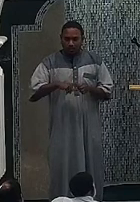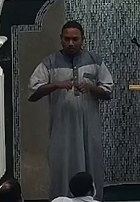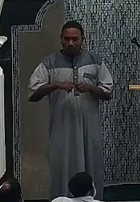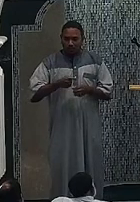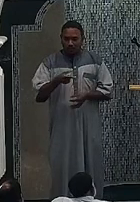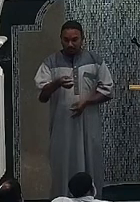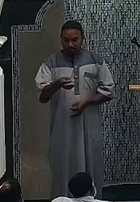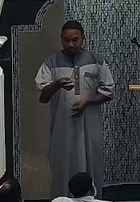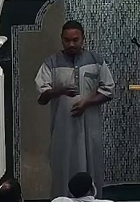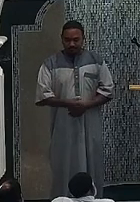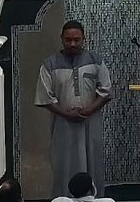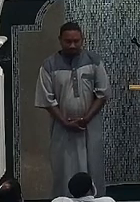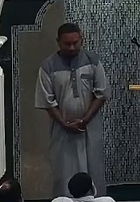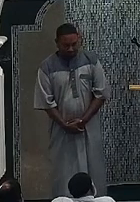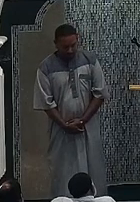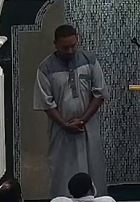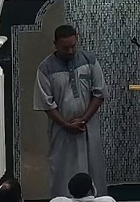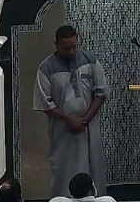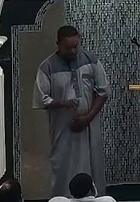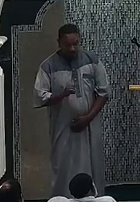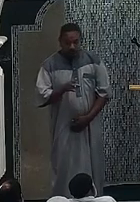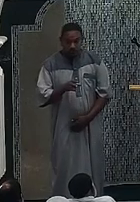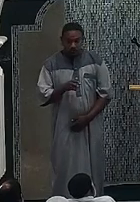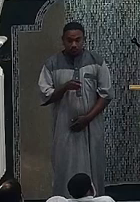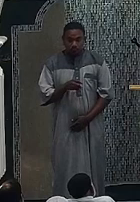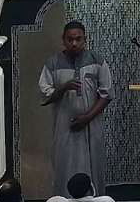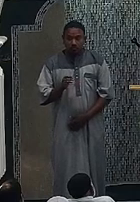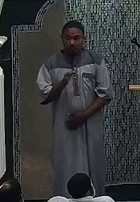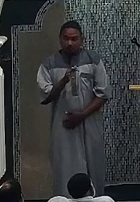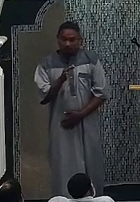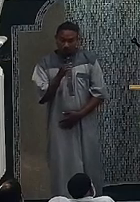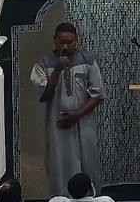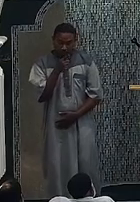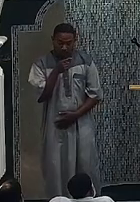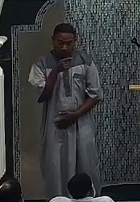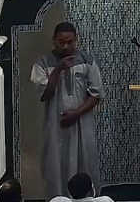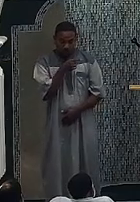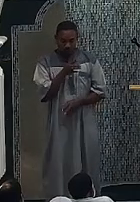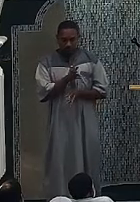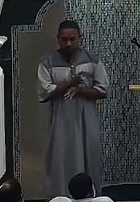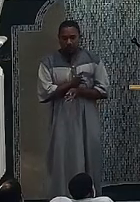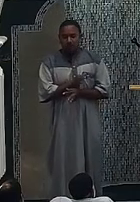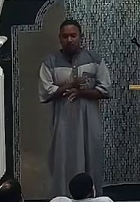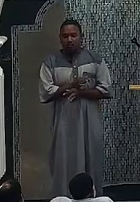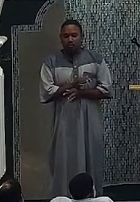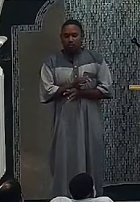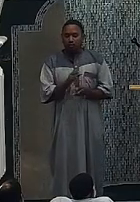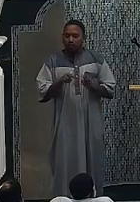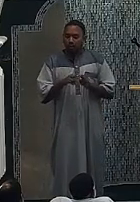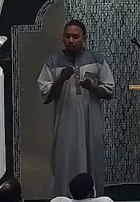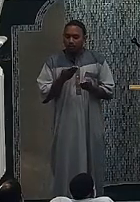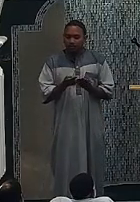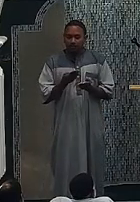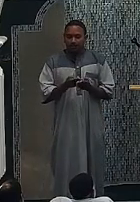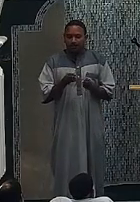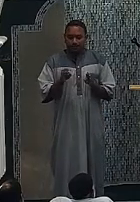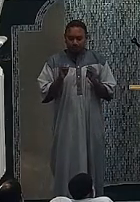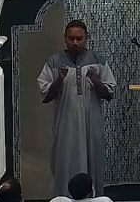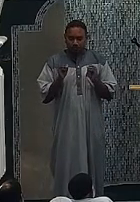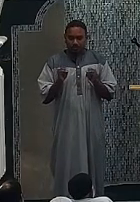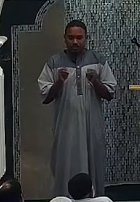unable as a household to teach that particular child about our wonderful dean.